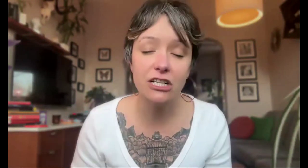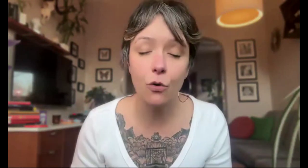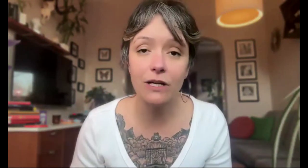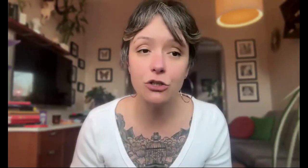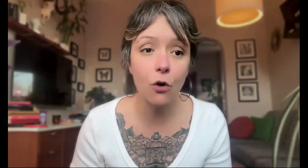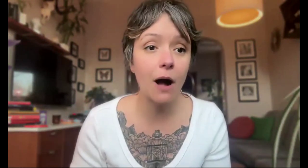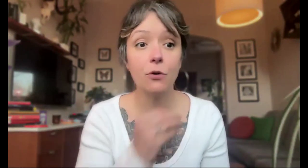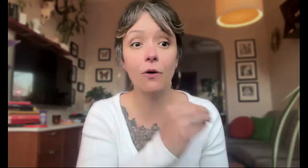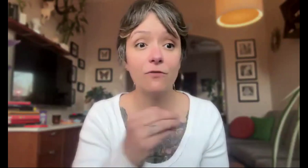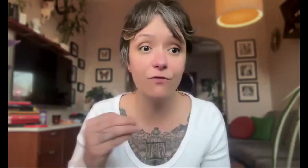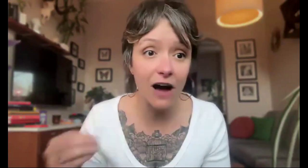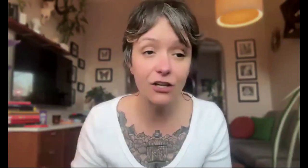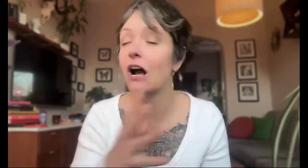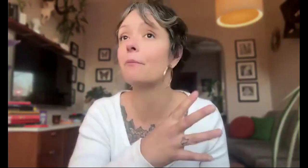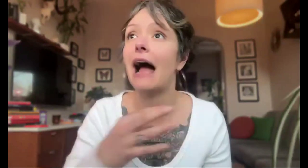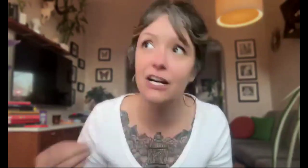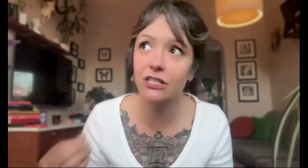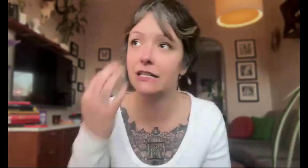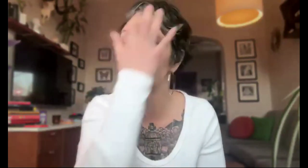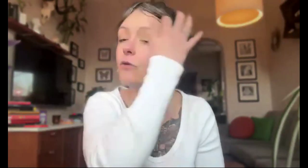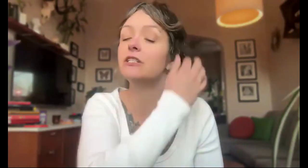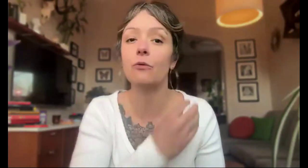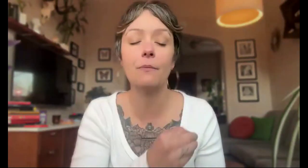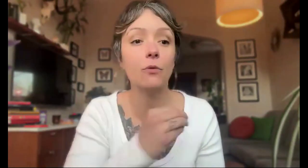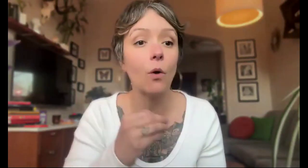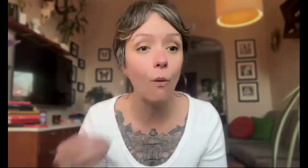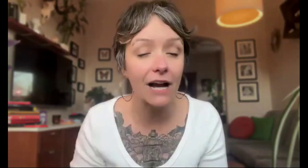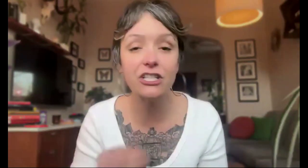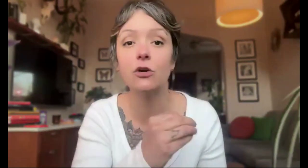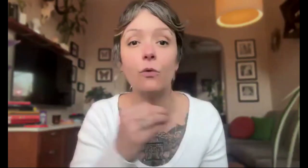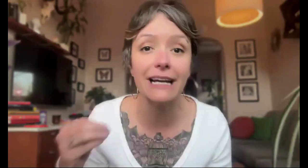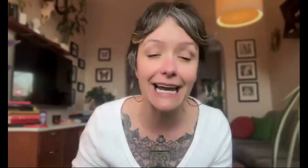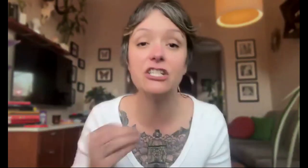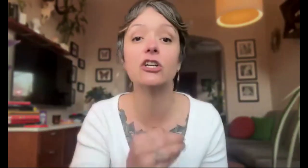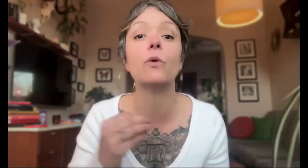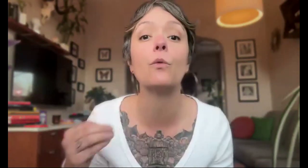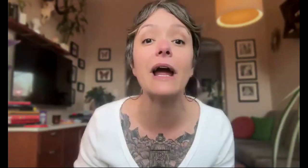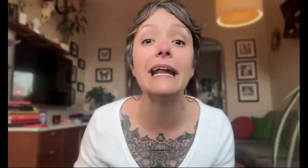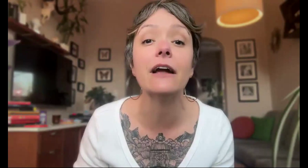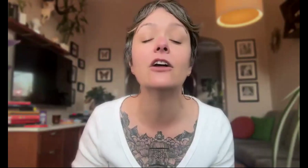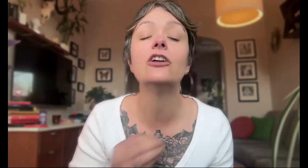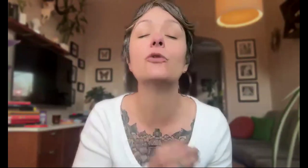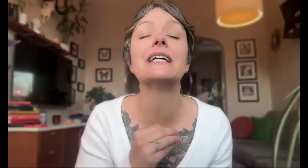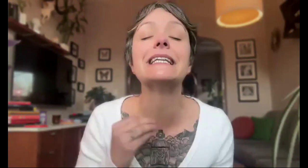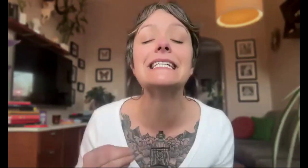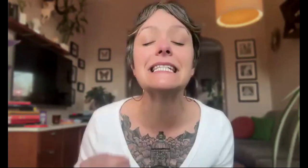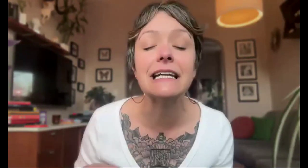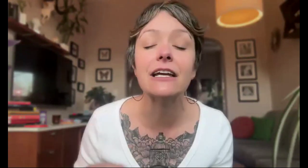is going to go up. Your comprehension is going to go up. You are watching, you are engaging, you are waiting, you are listening.